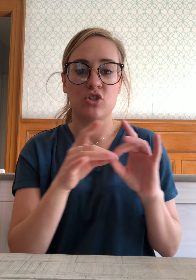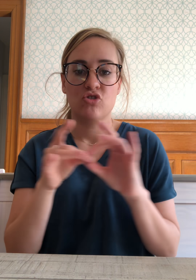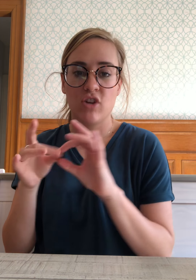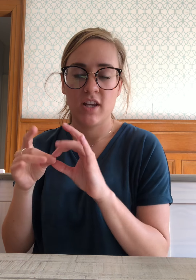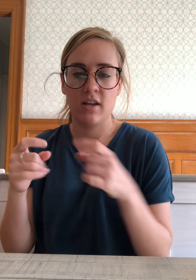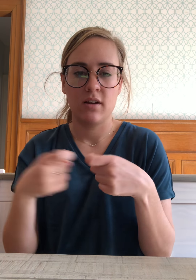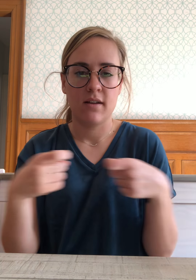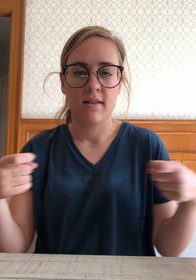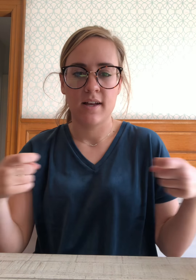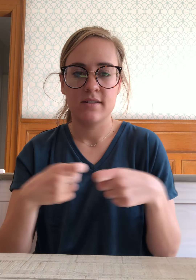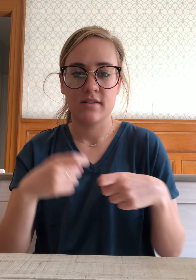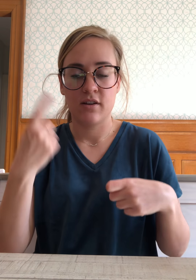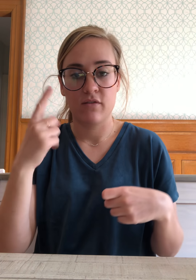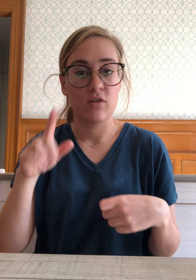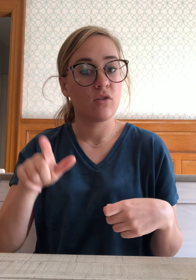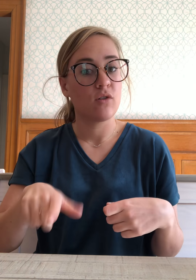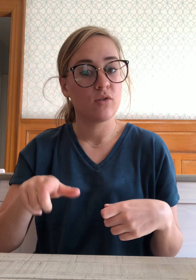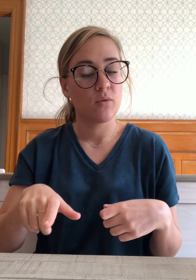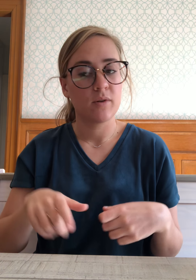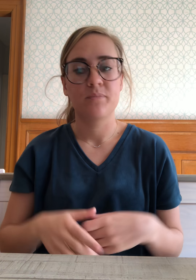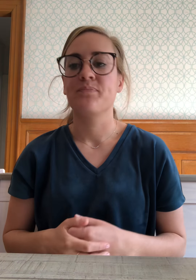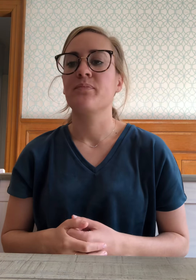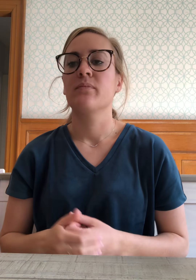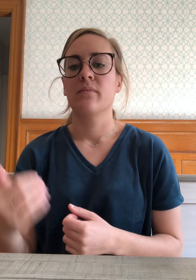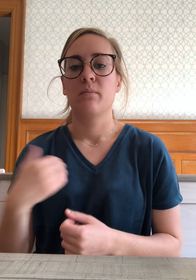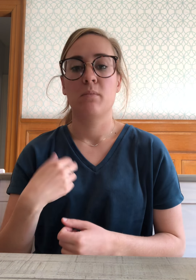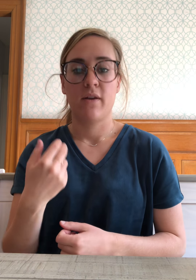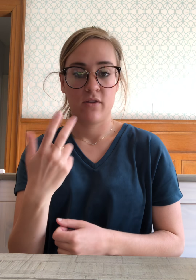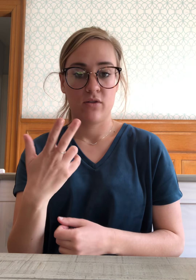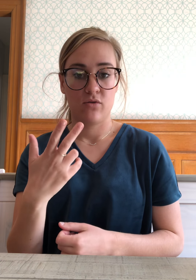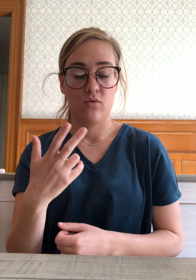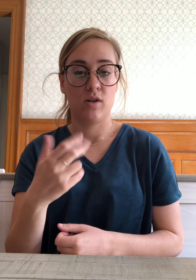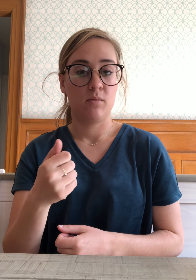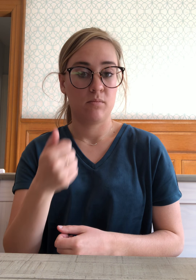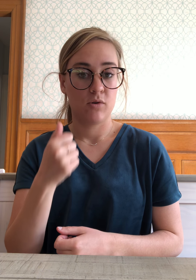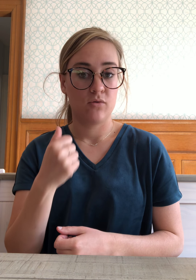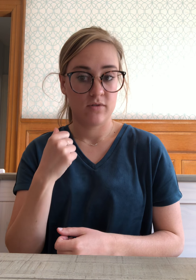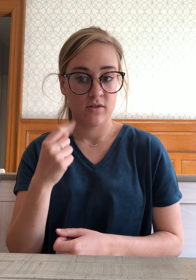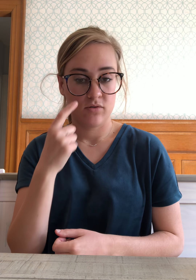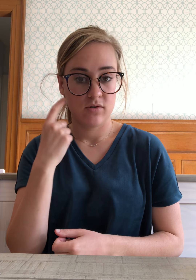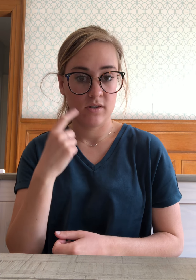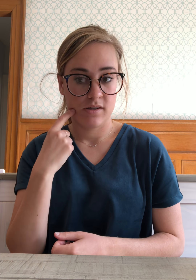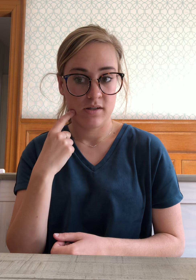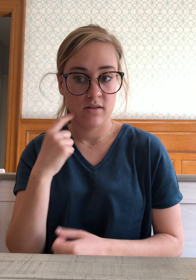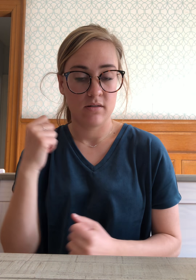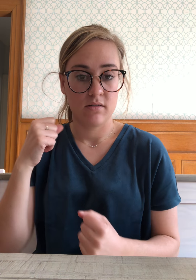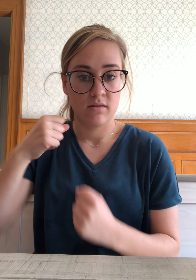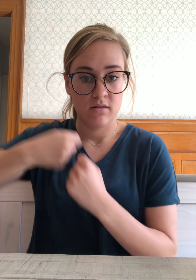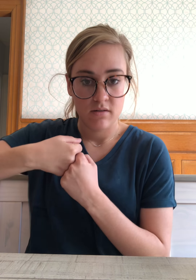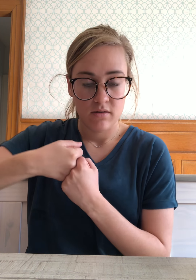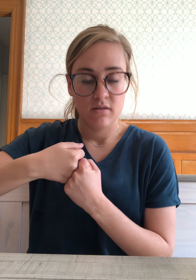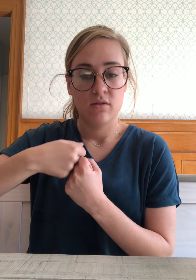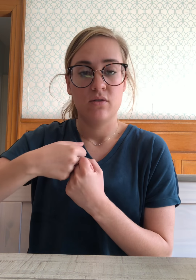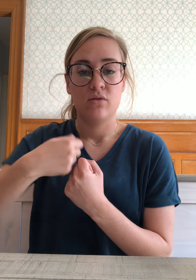side 3 posterior teeth against 2 anterior teeth on the left.